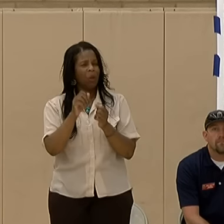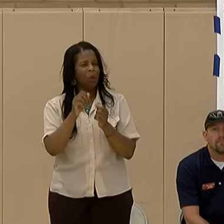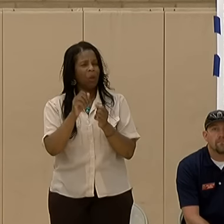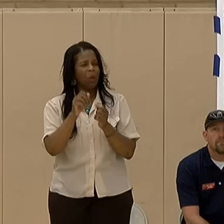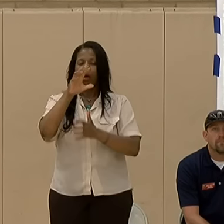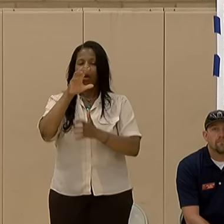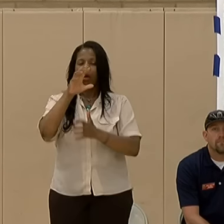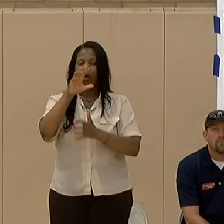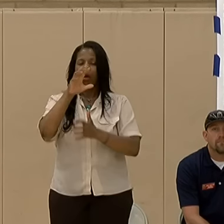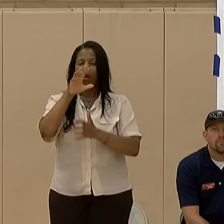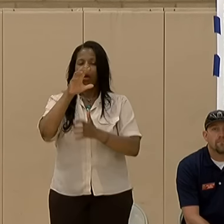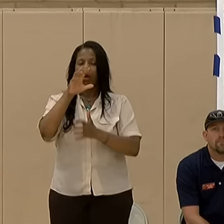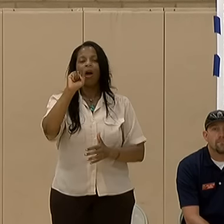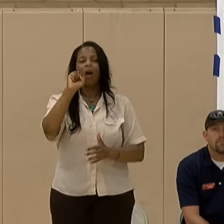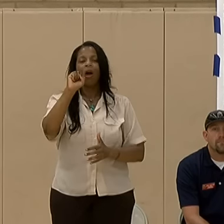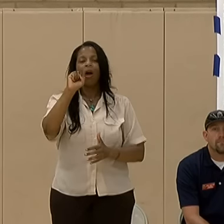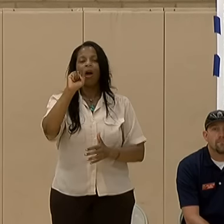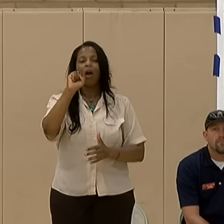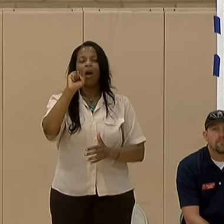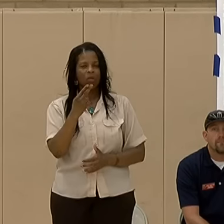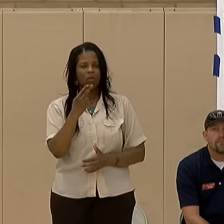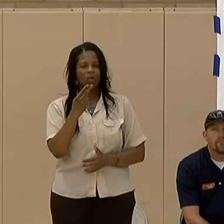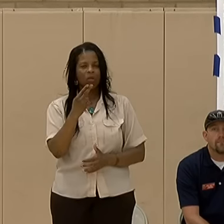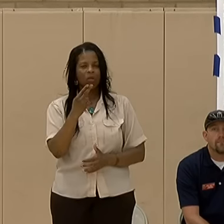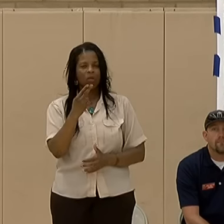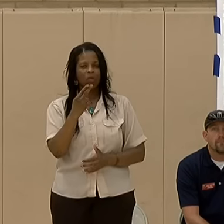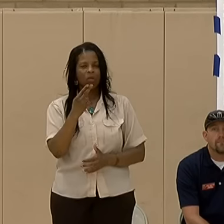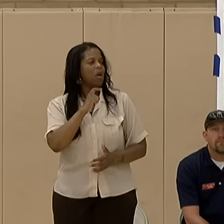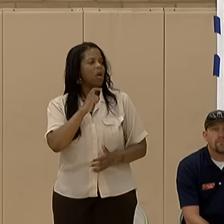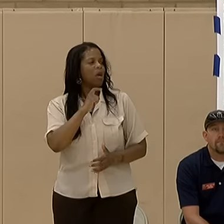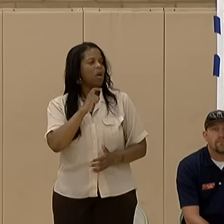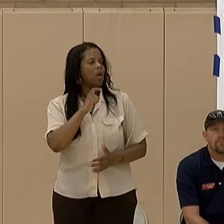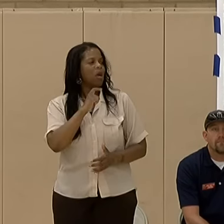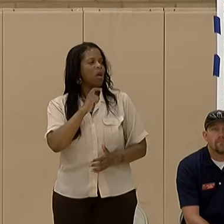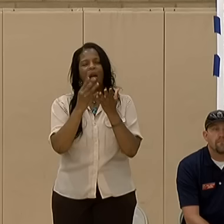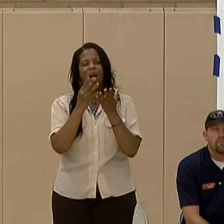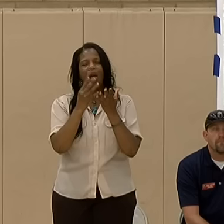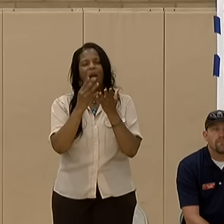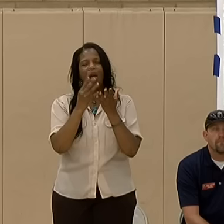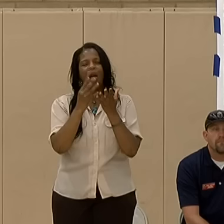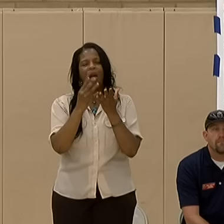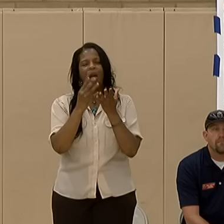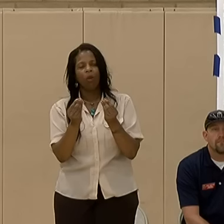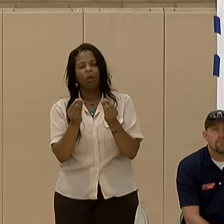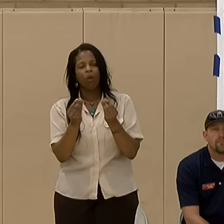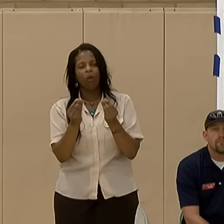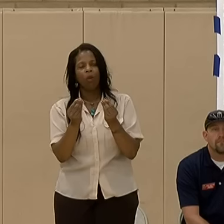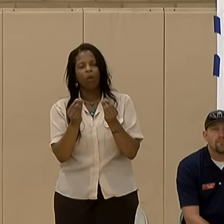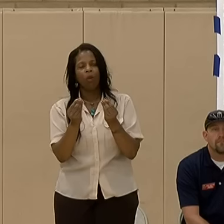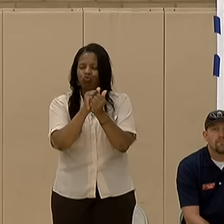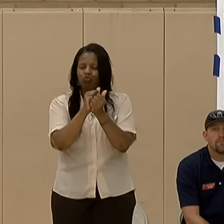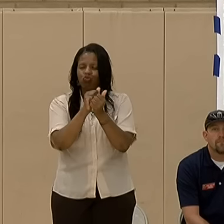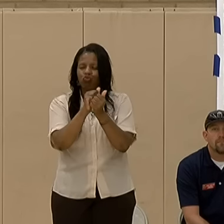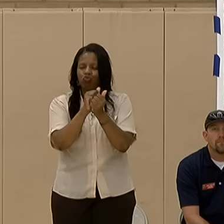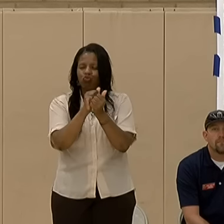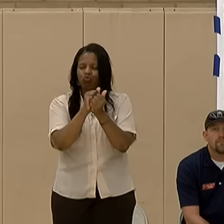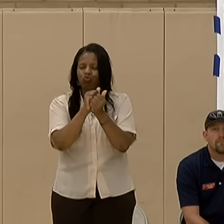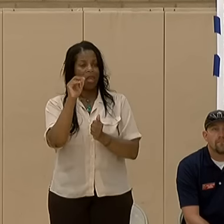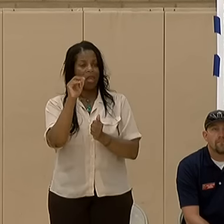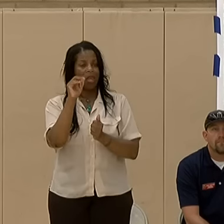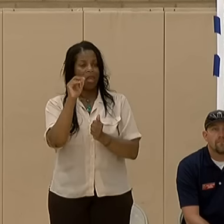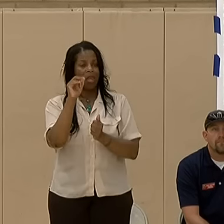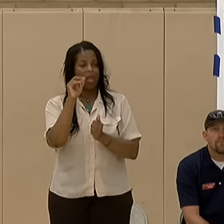ash, metals that melt and burn in the fire. And then what we've learned from